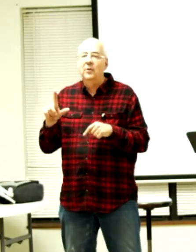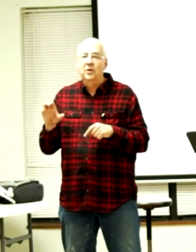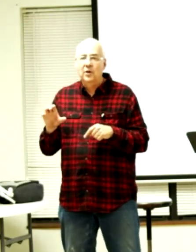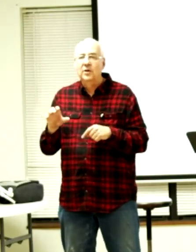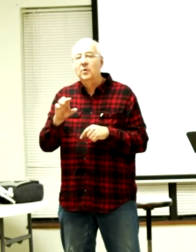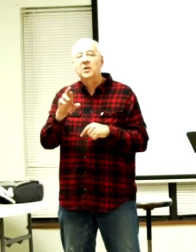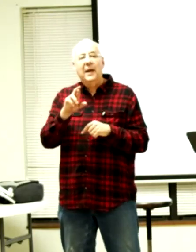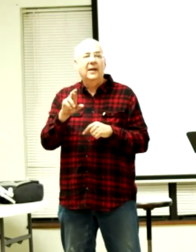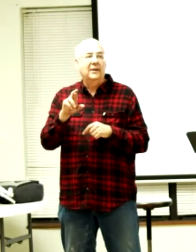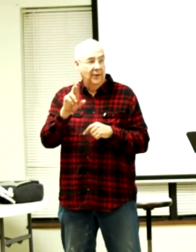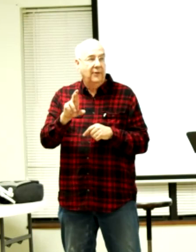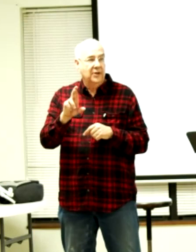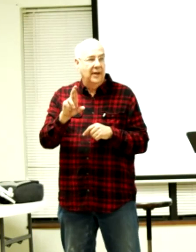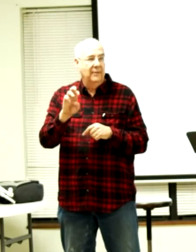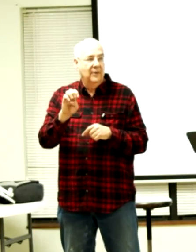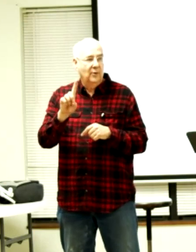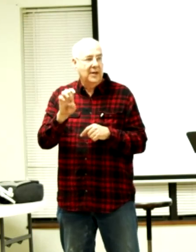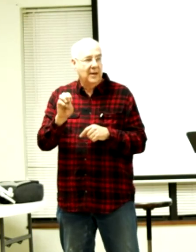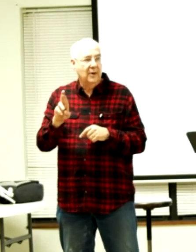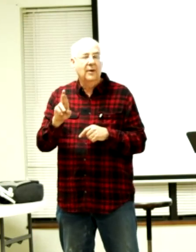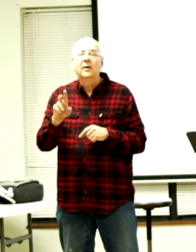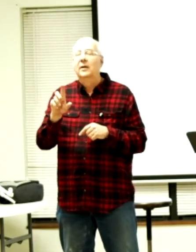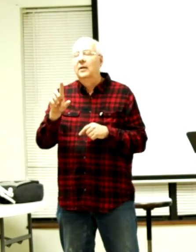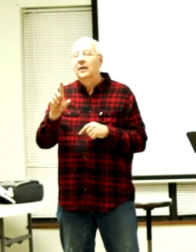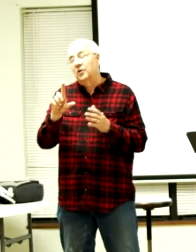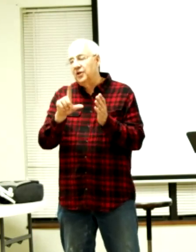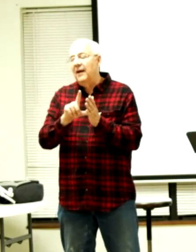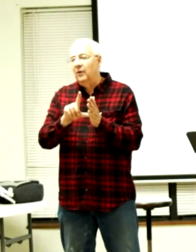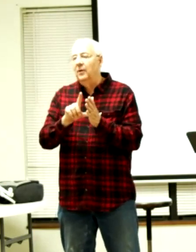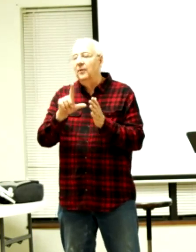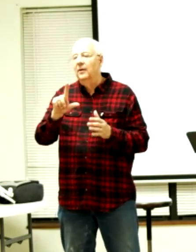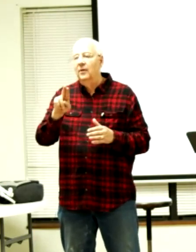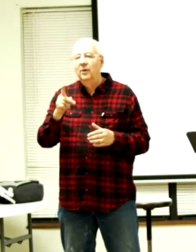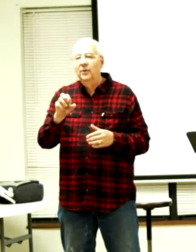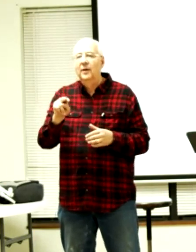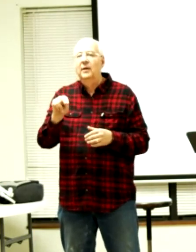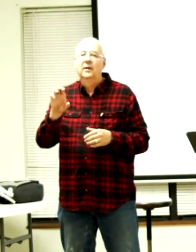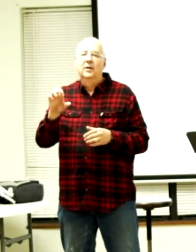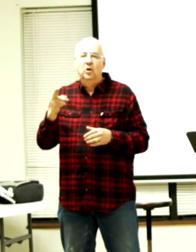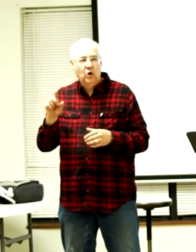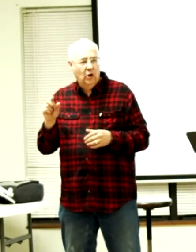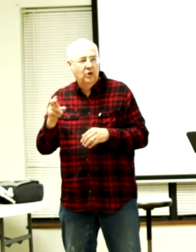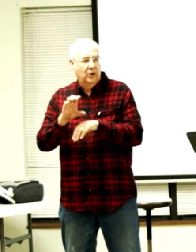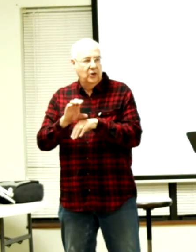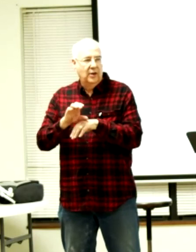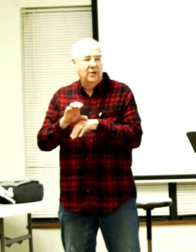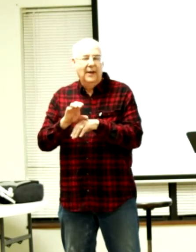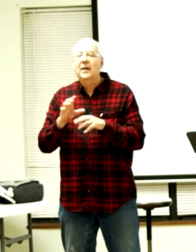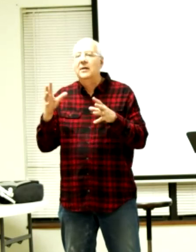Lutheran Church, you would spell it for the first time. Redeemer. There's a sign for Lutheran Church or church, and then it's